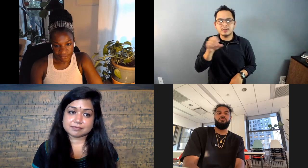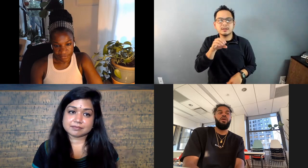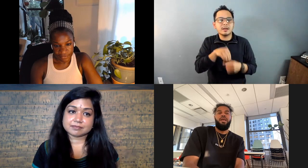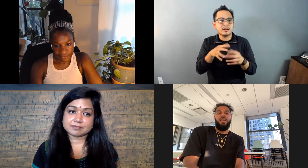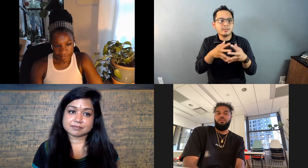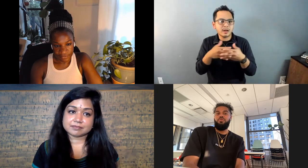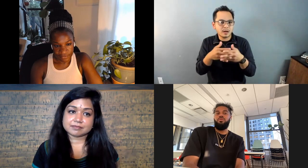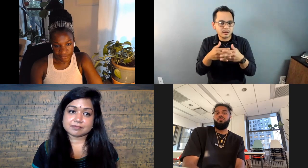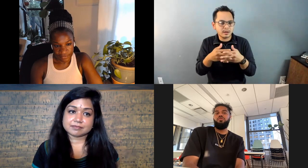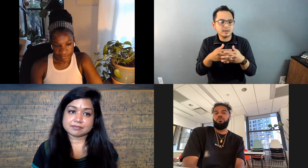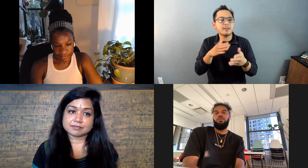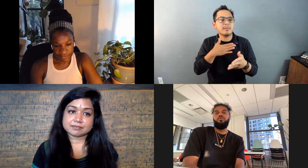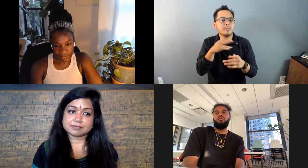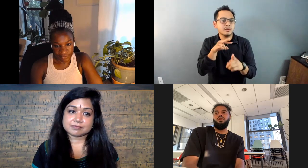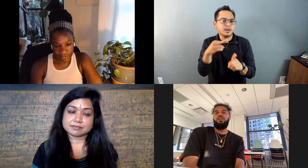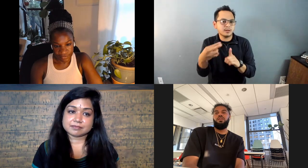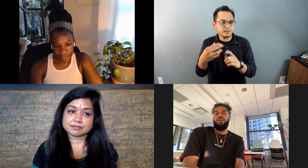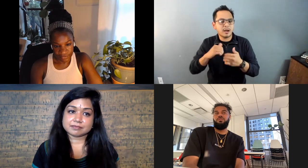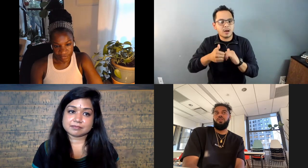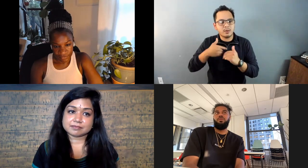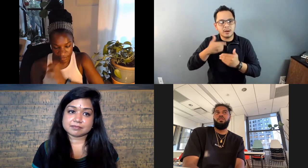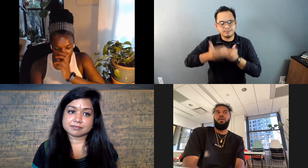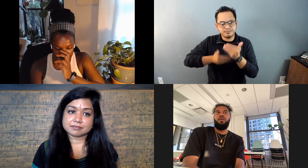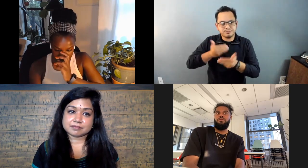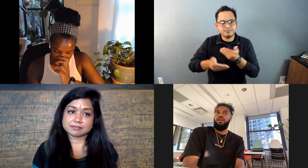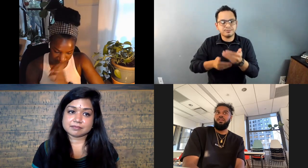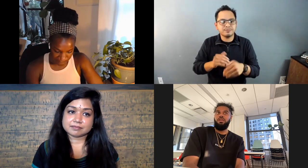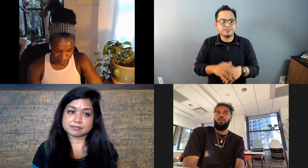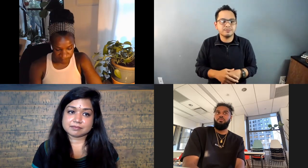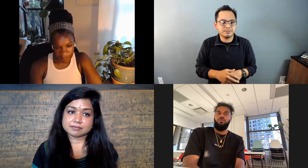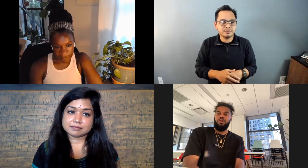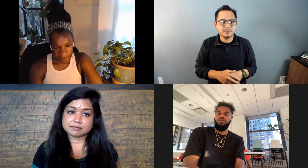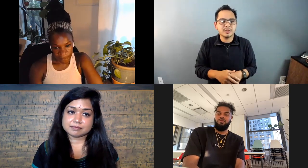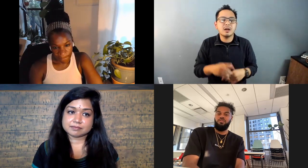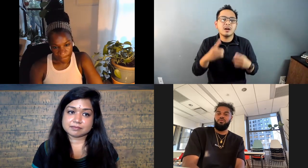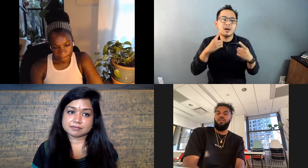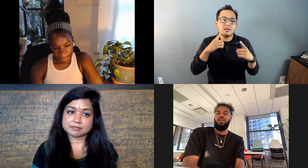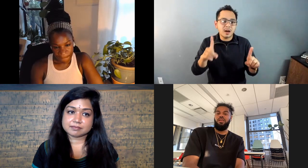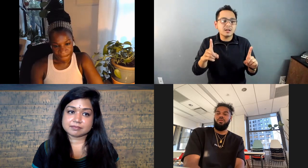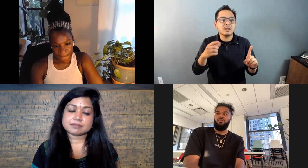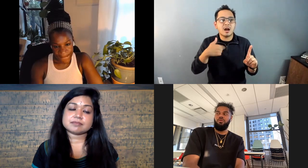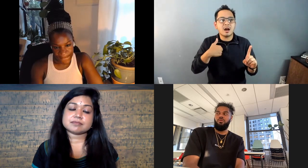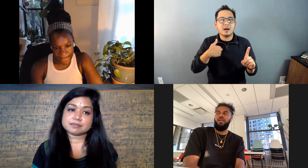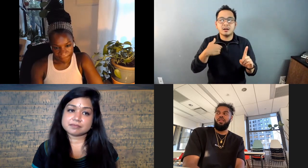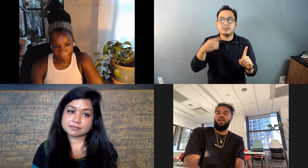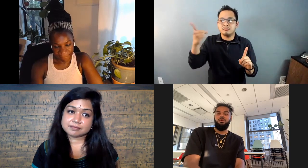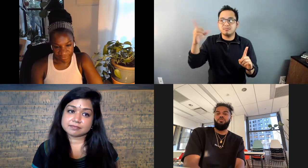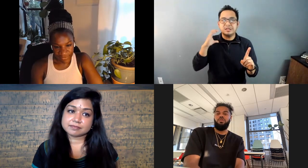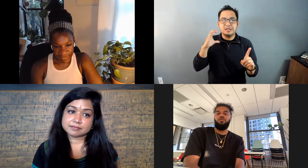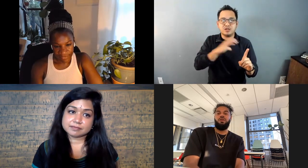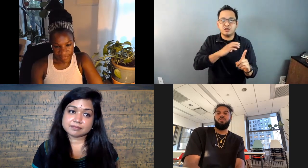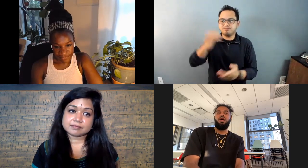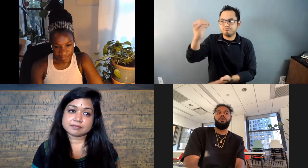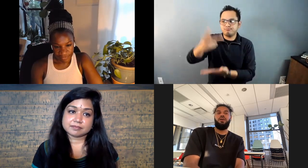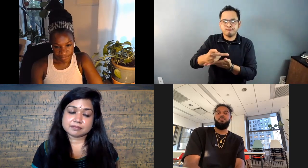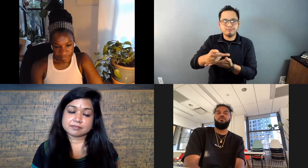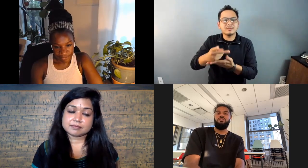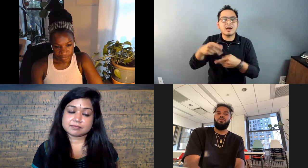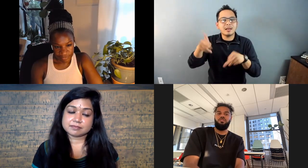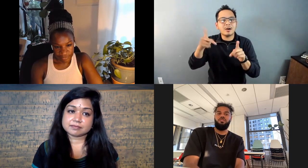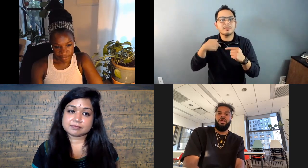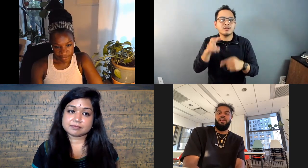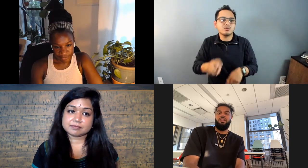I have no idea. Like it's a tricky subject. I really have no idea. In terms of